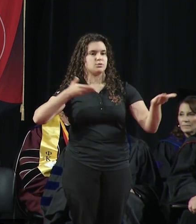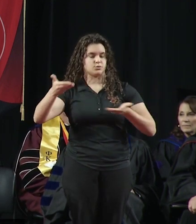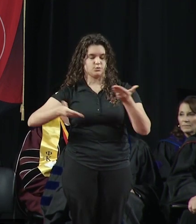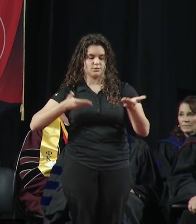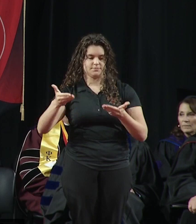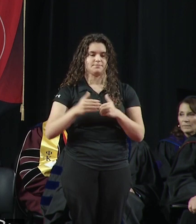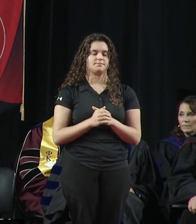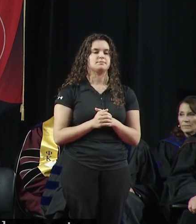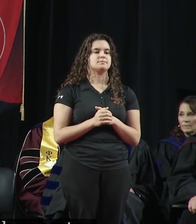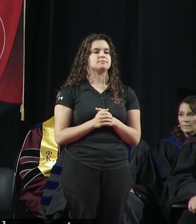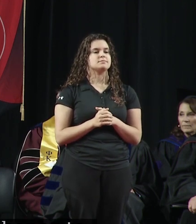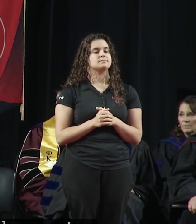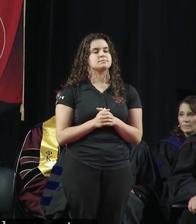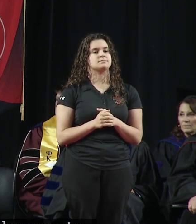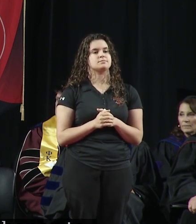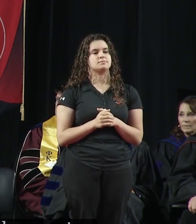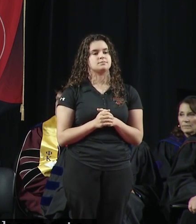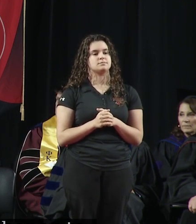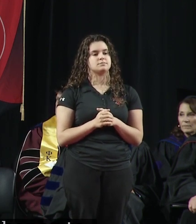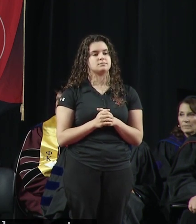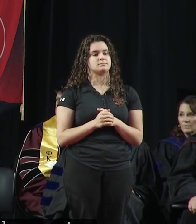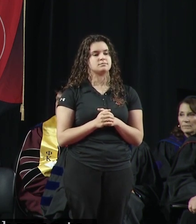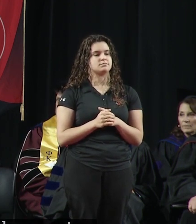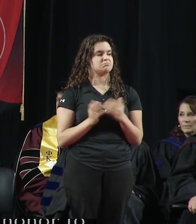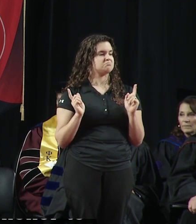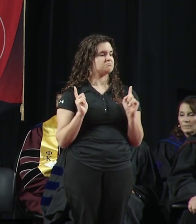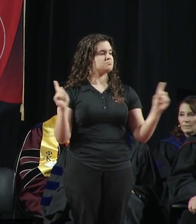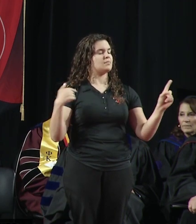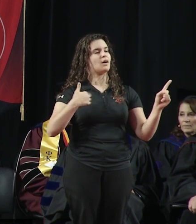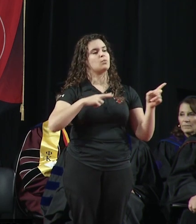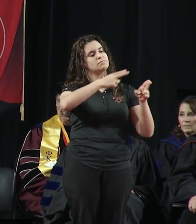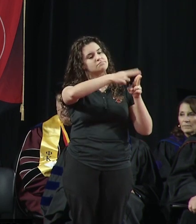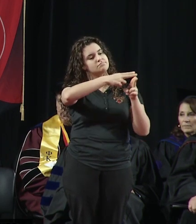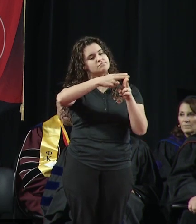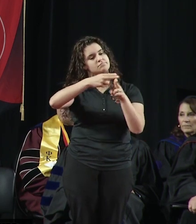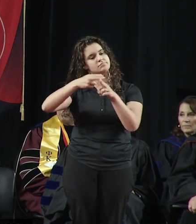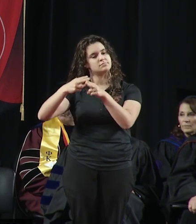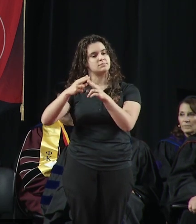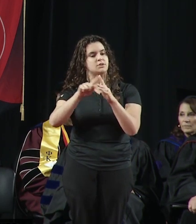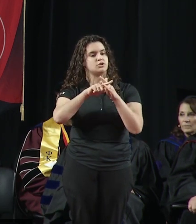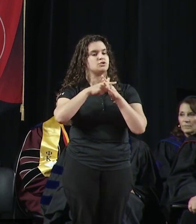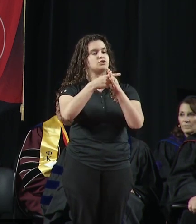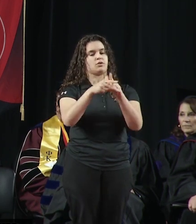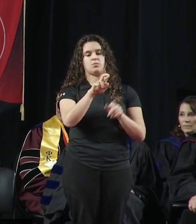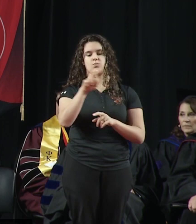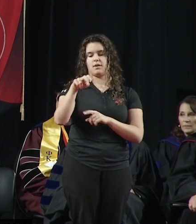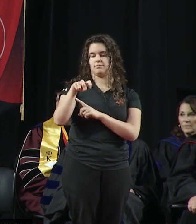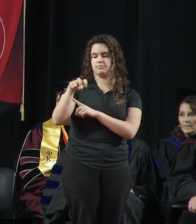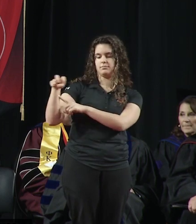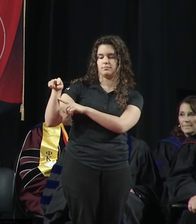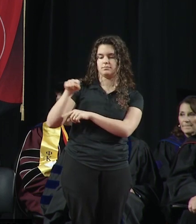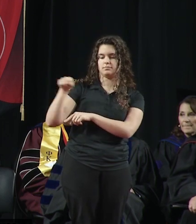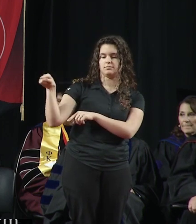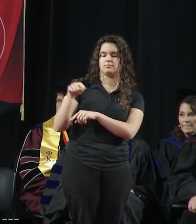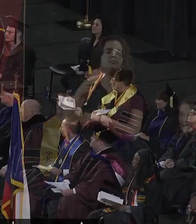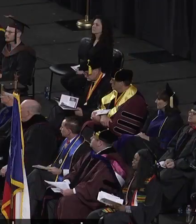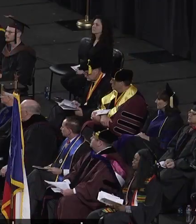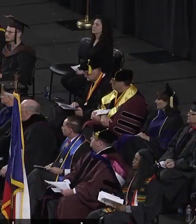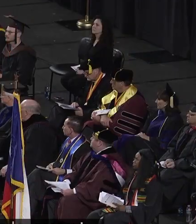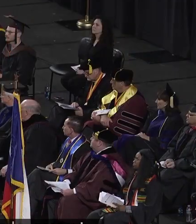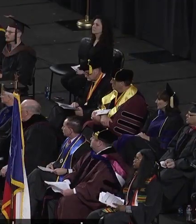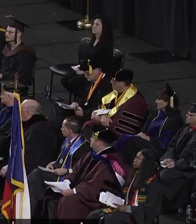to introduce the platform participants for today's event, starting on my right, Dr.